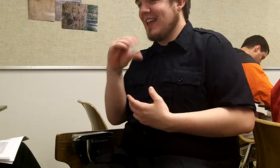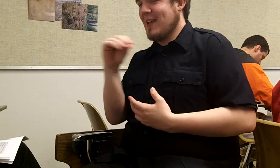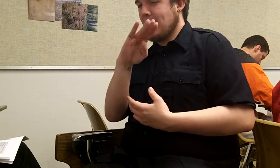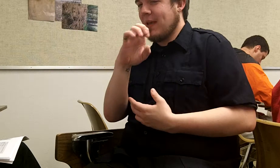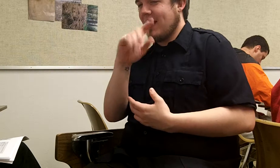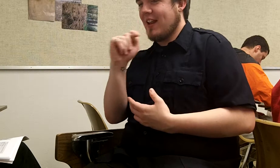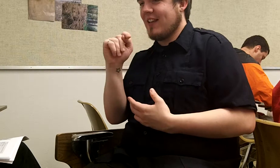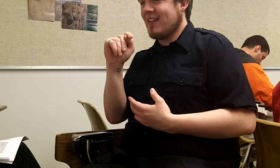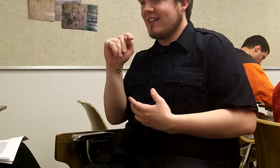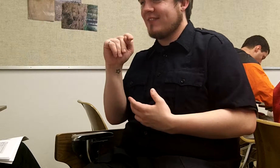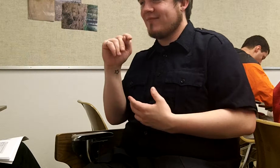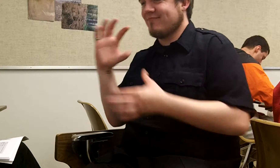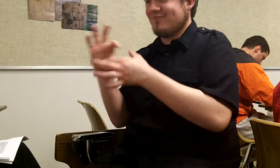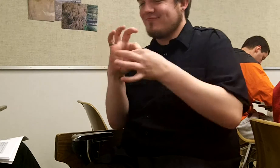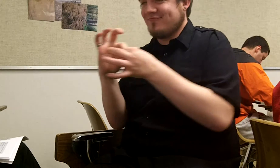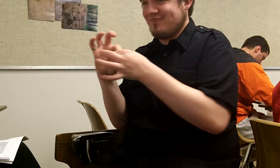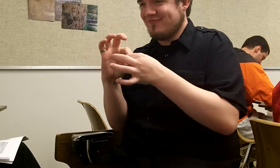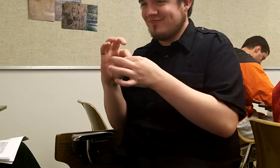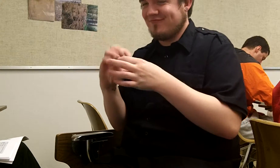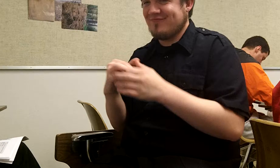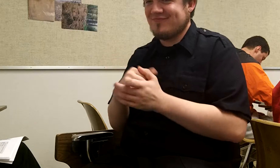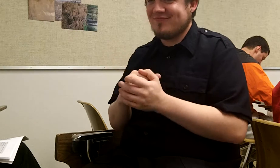together. So in this picture,